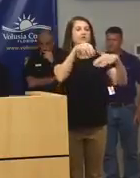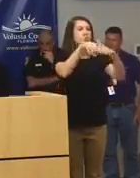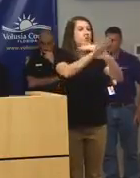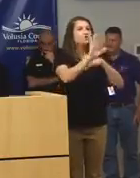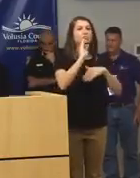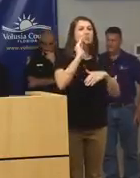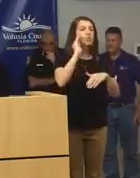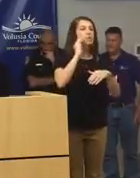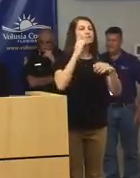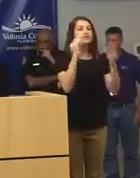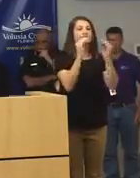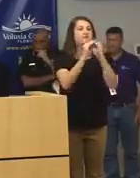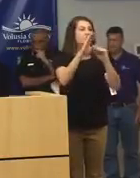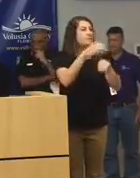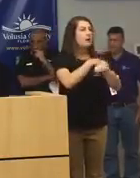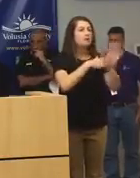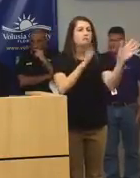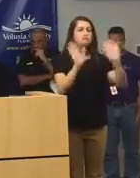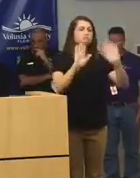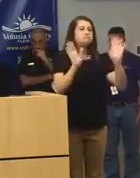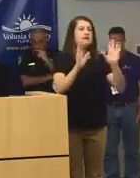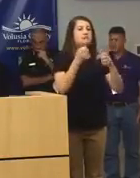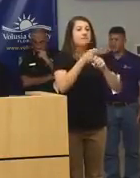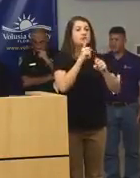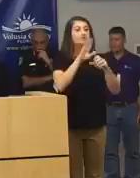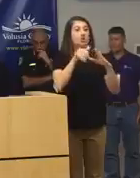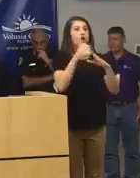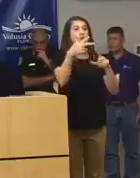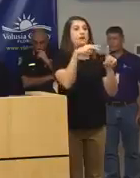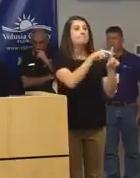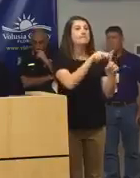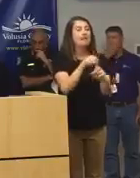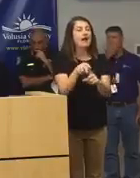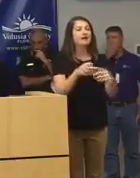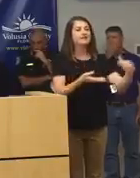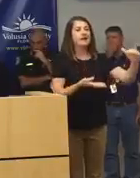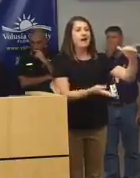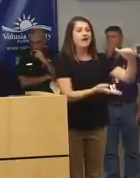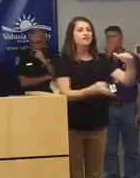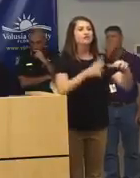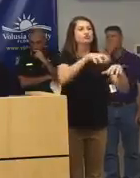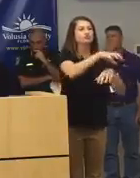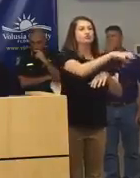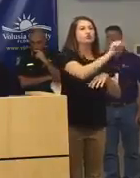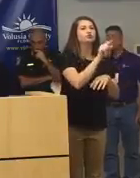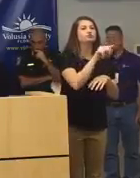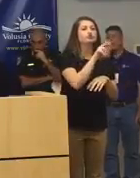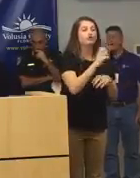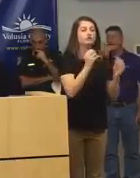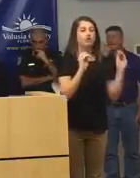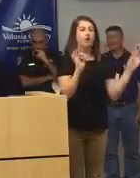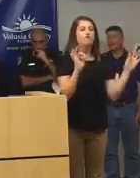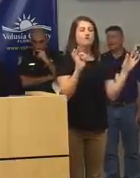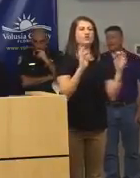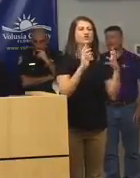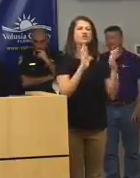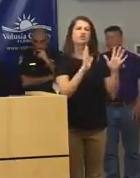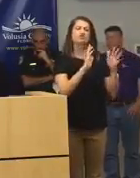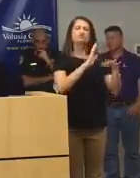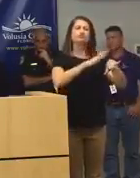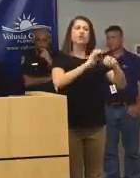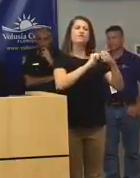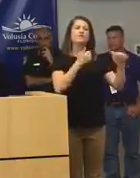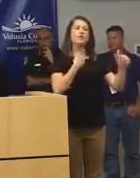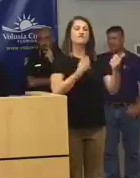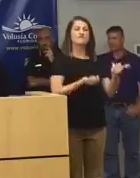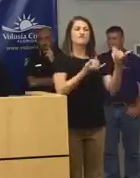your home to restore power. Please ensure all electric appliances, especially ovens and stoves, are turned off to prevent fires. And exercise